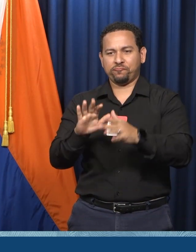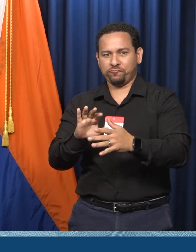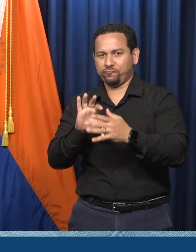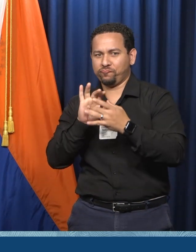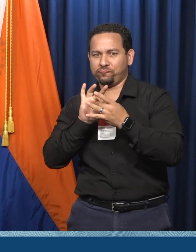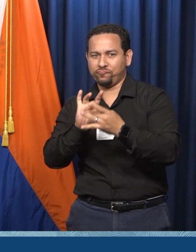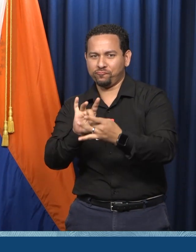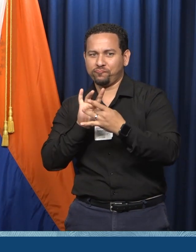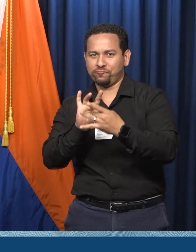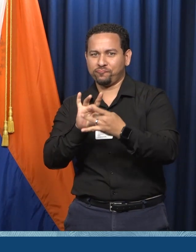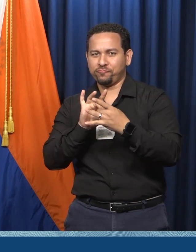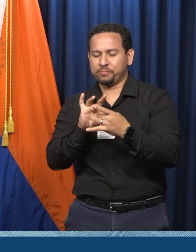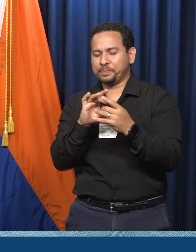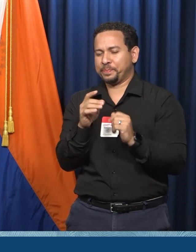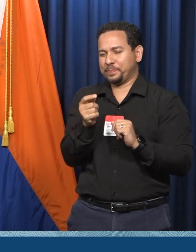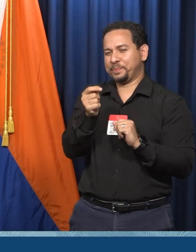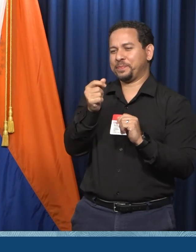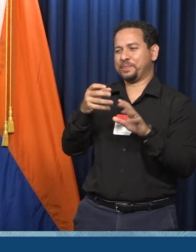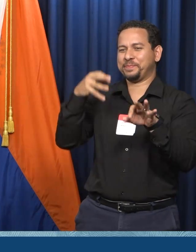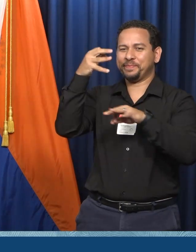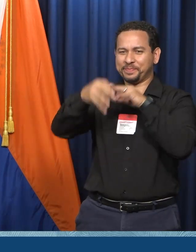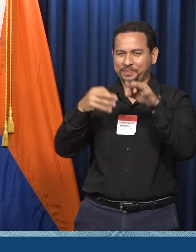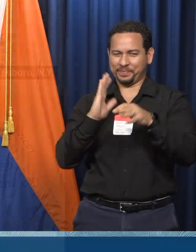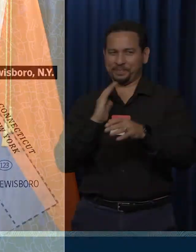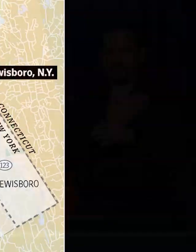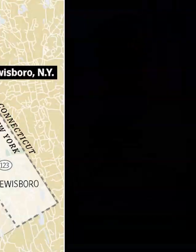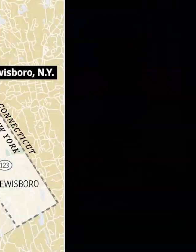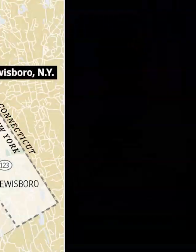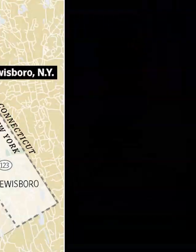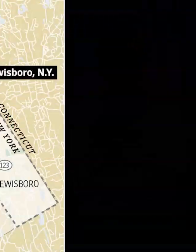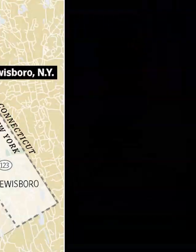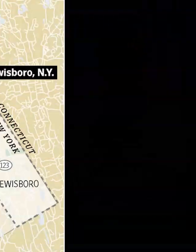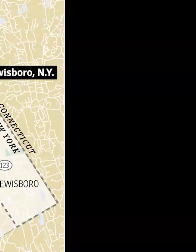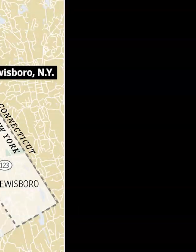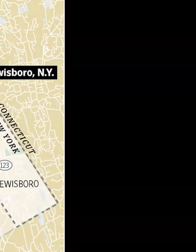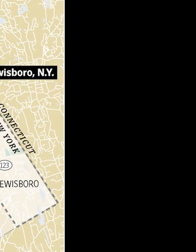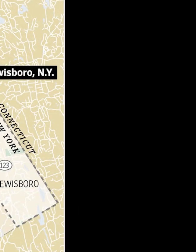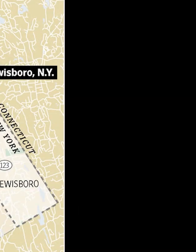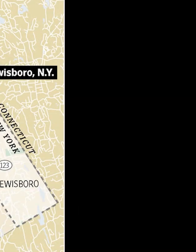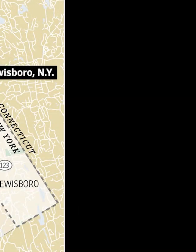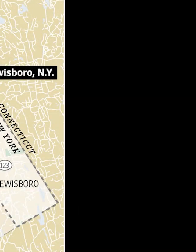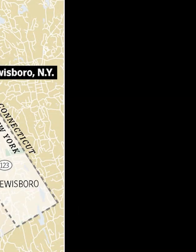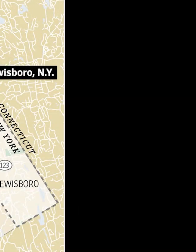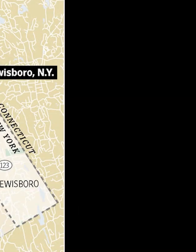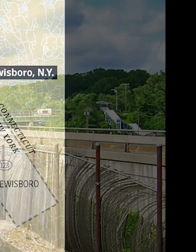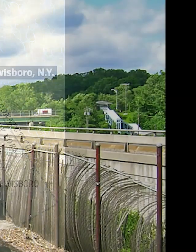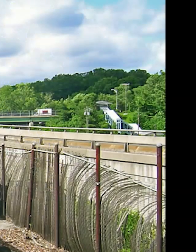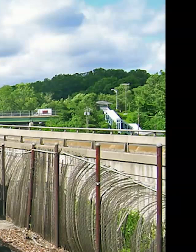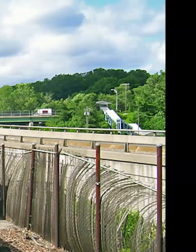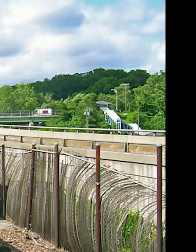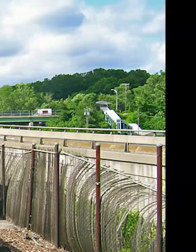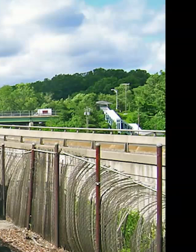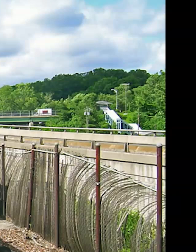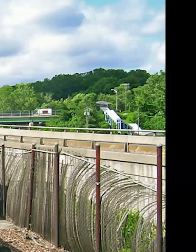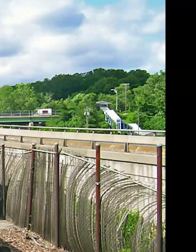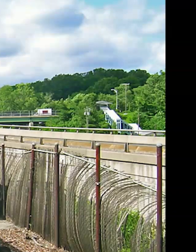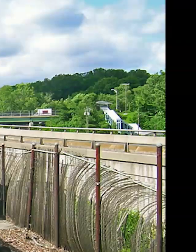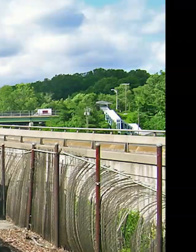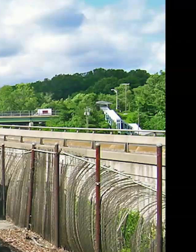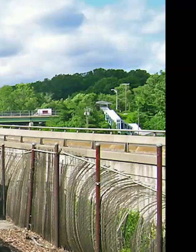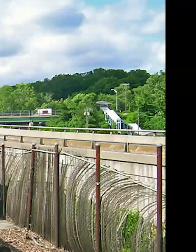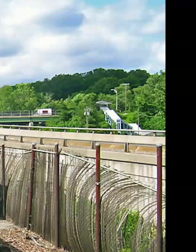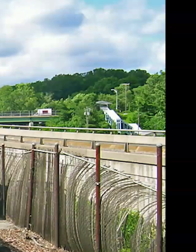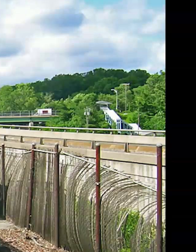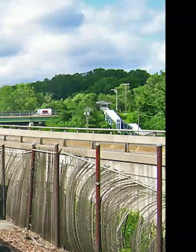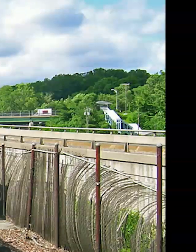about the town of Lewisboro. Our population is just over 12,200 with over 4,200